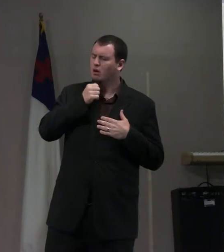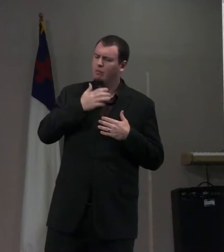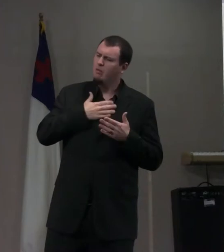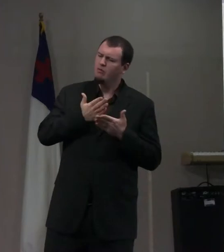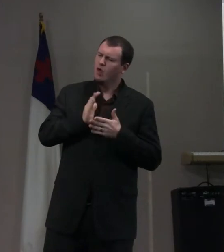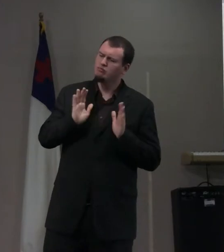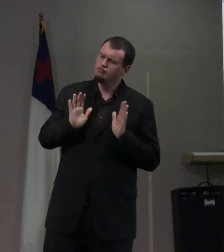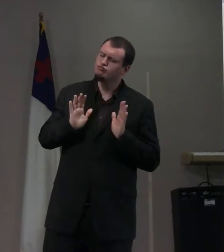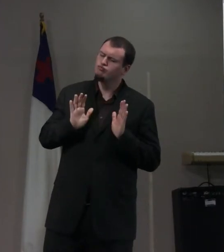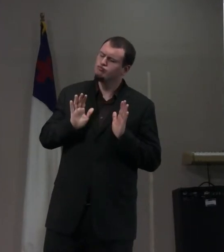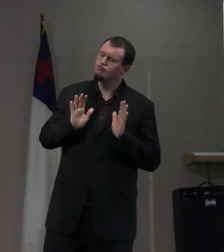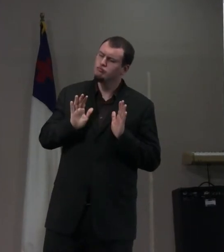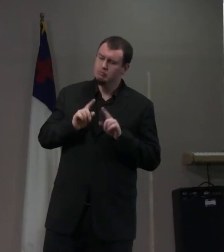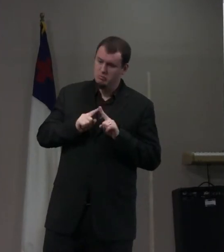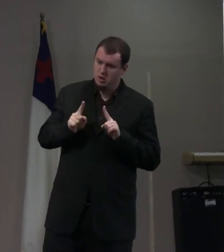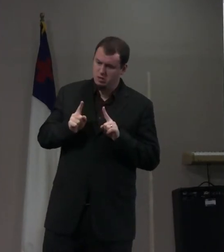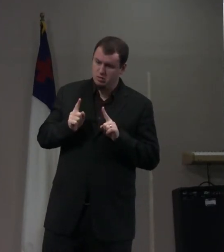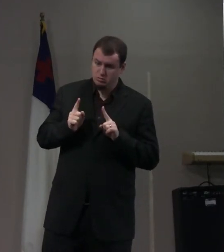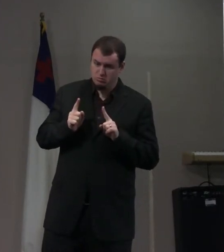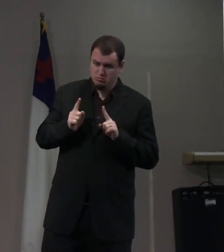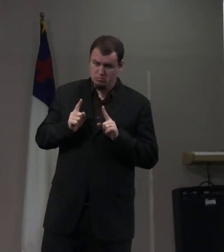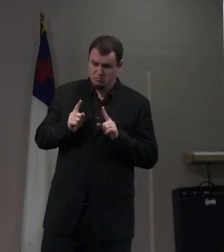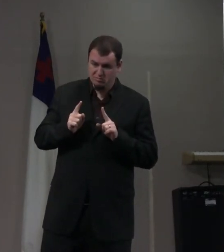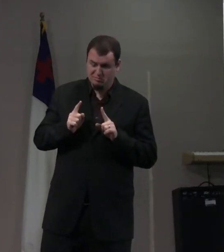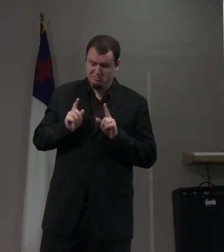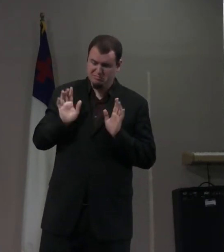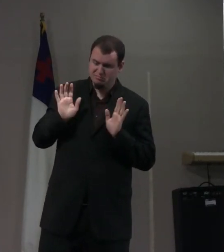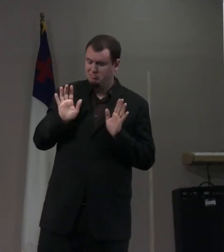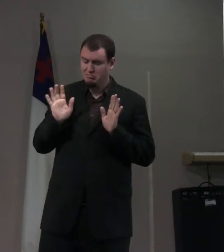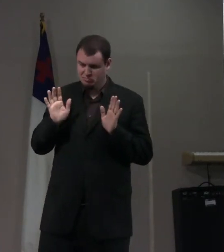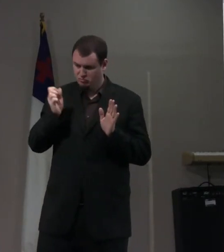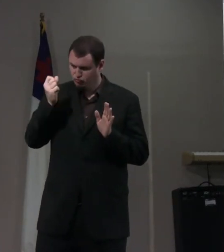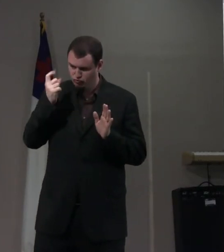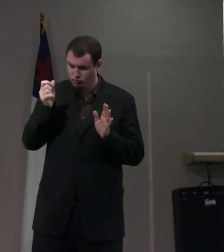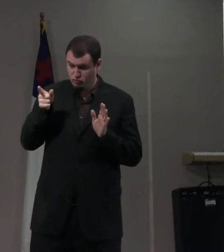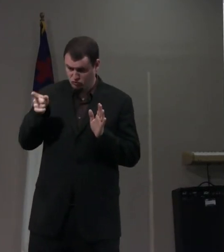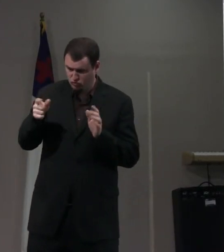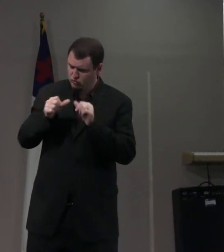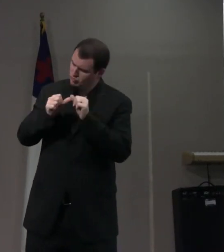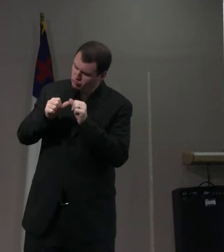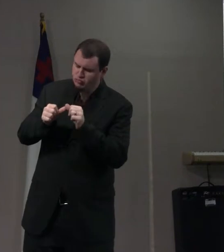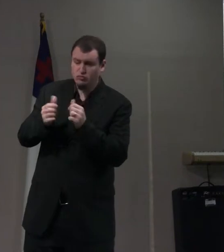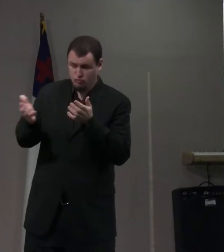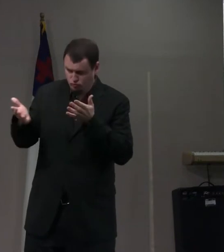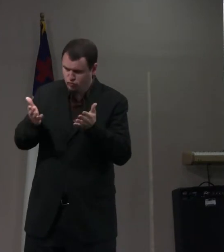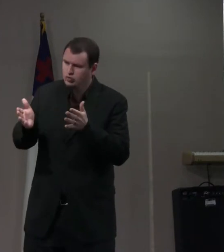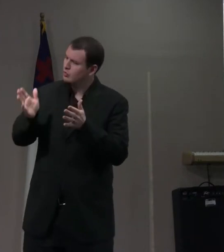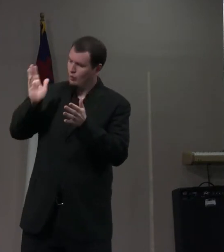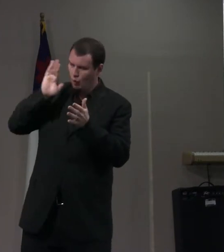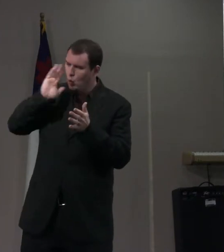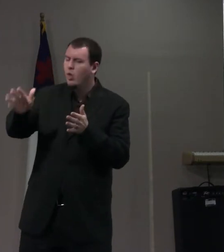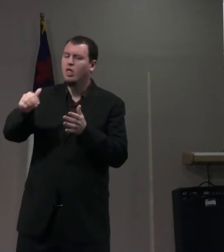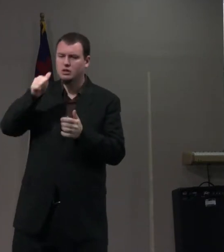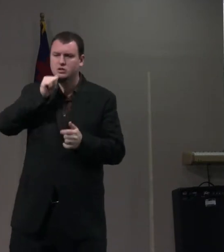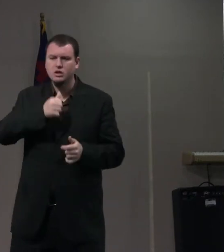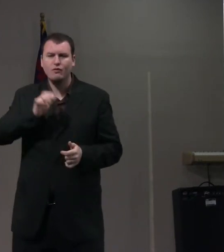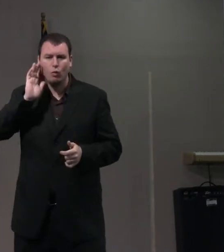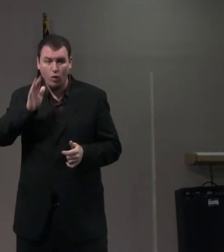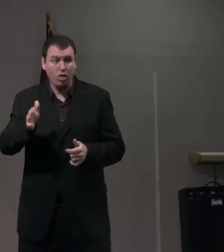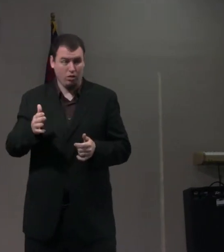right to decide that, but understand, if you continue to